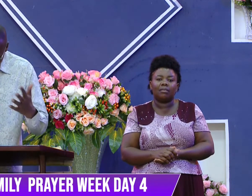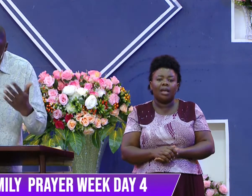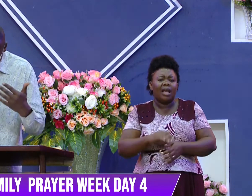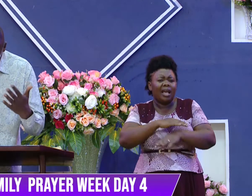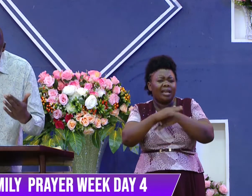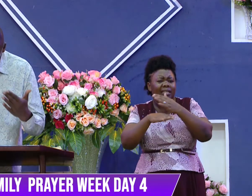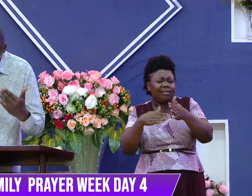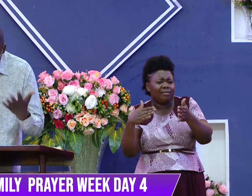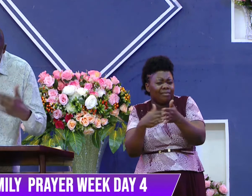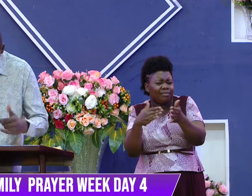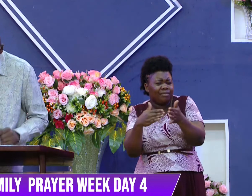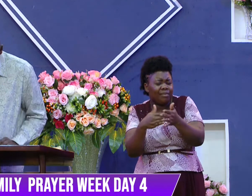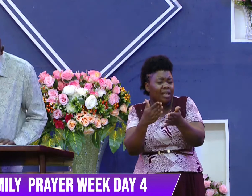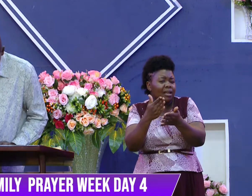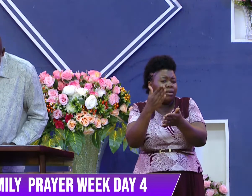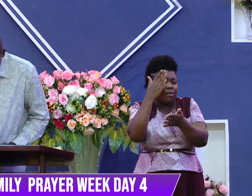outsiders.